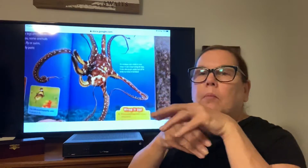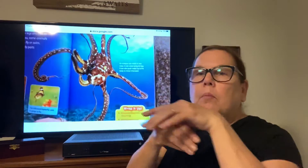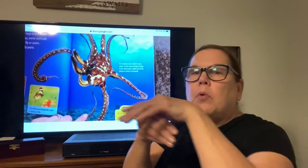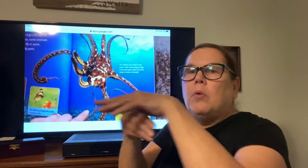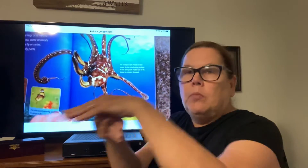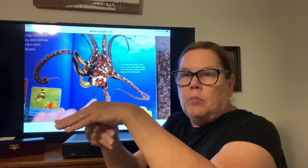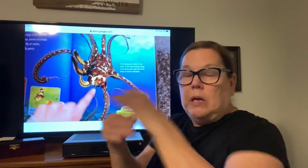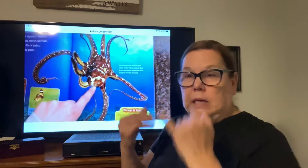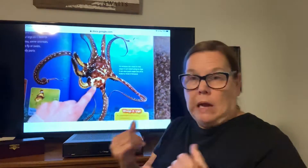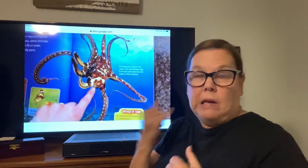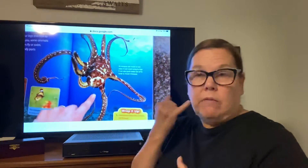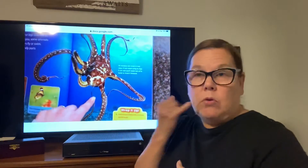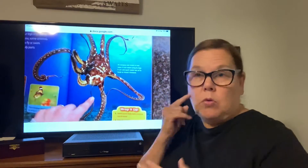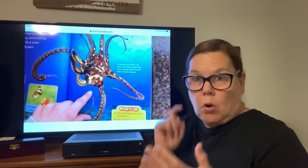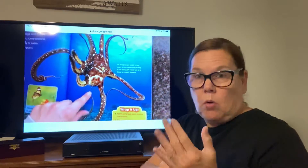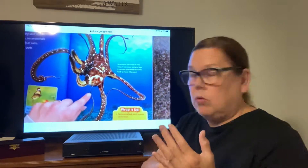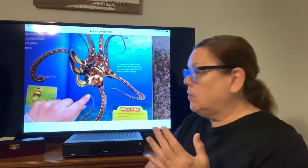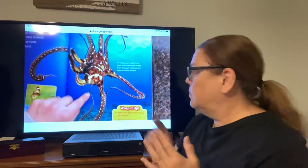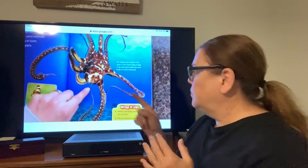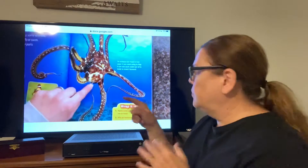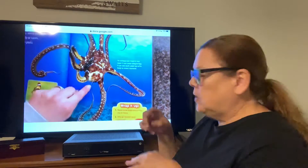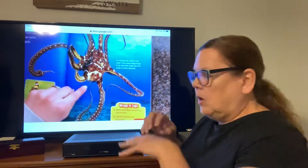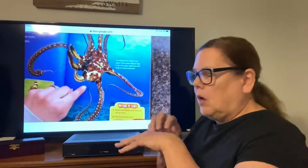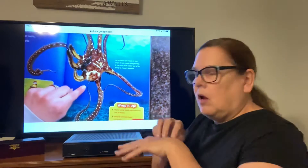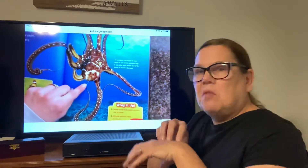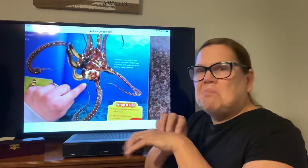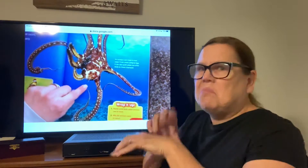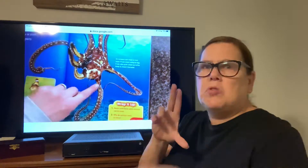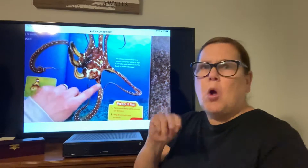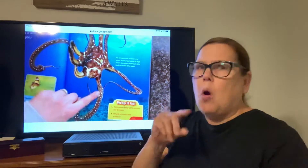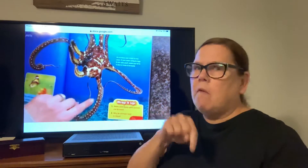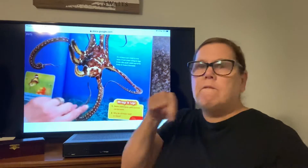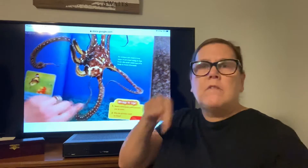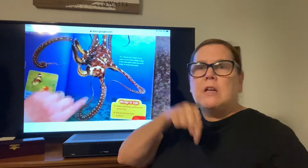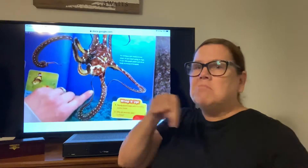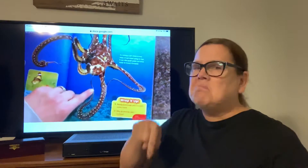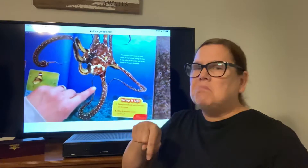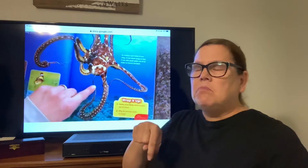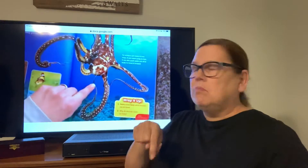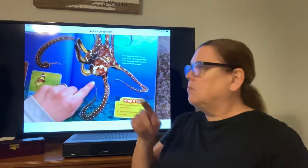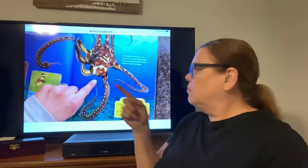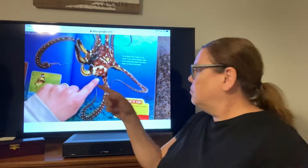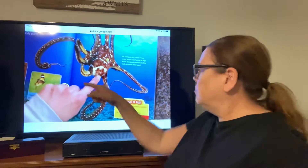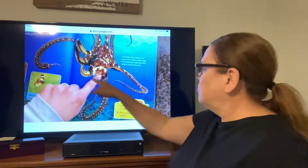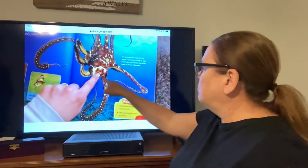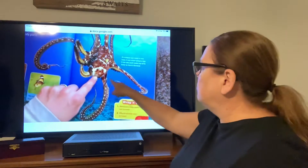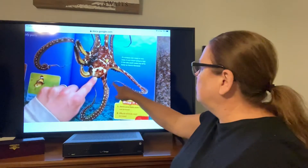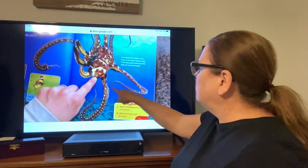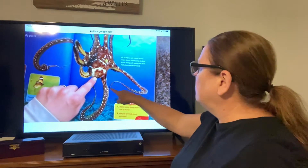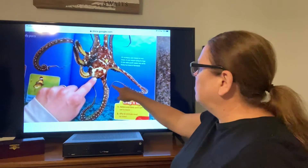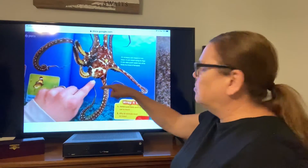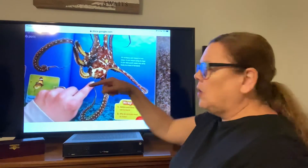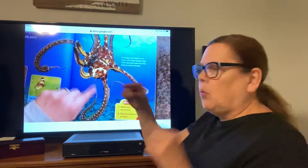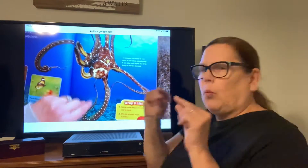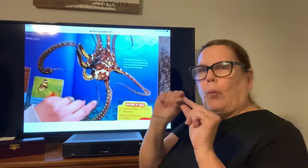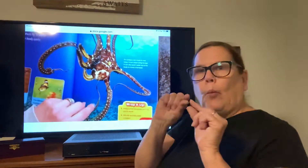However, if you notice, right, it says it crawls. There's no feet. So on the end of its legs, right, but they're really skinny. So it's not like these are going to